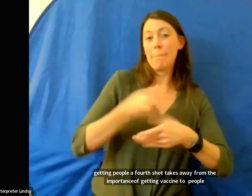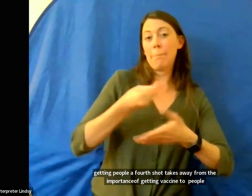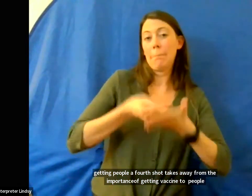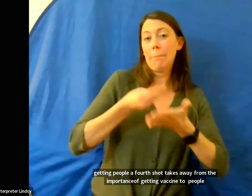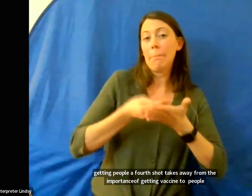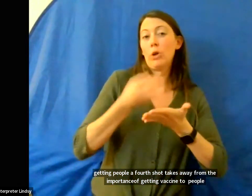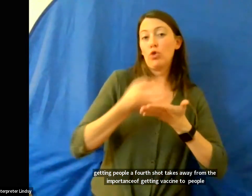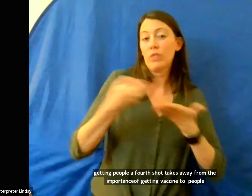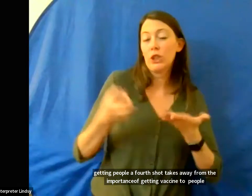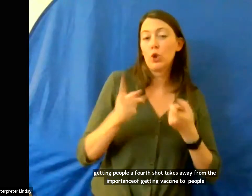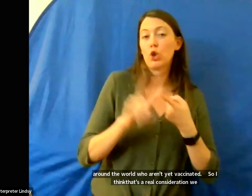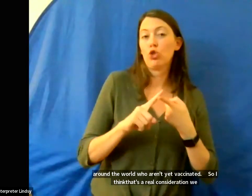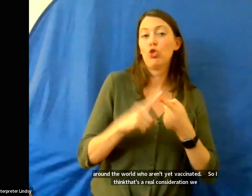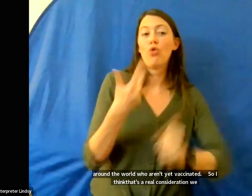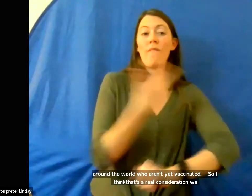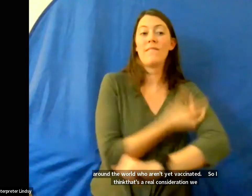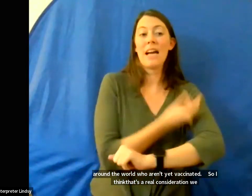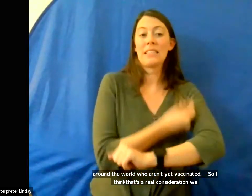it.